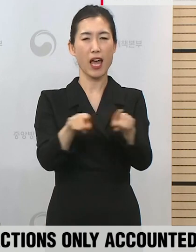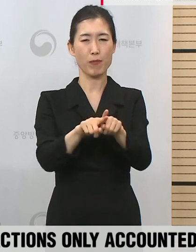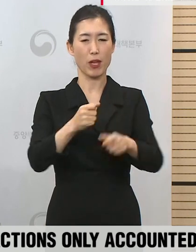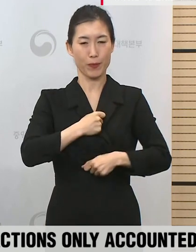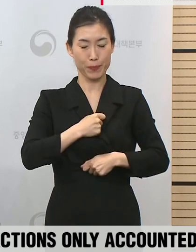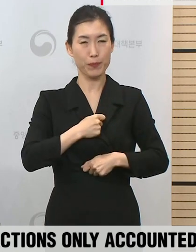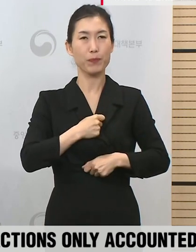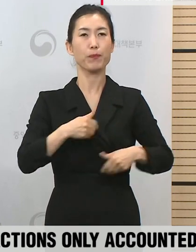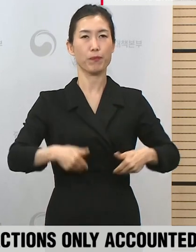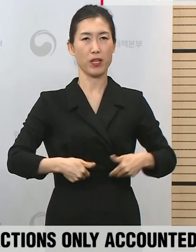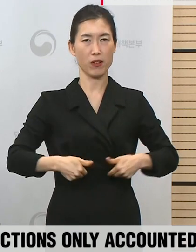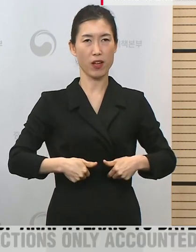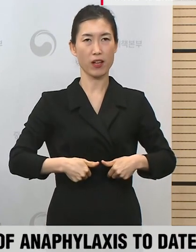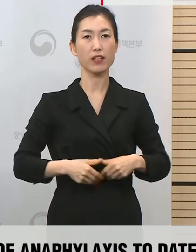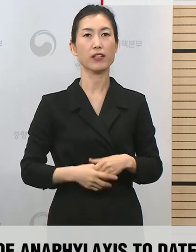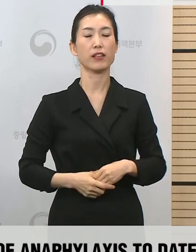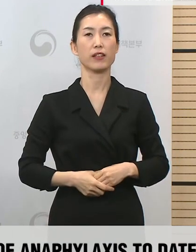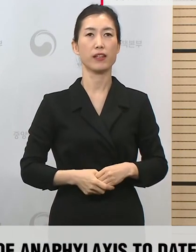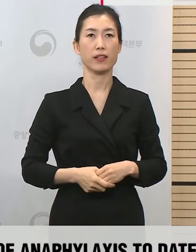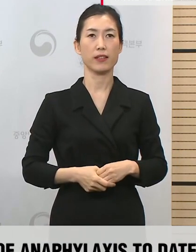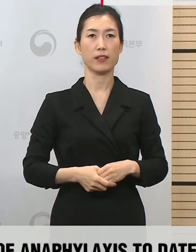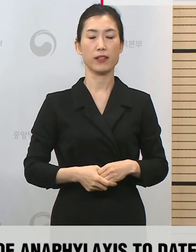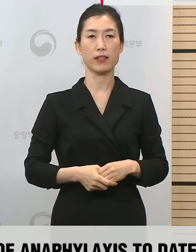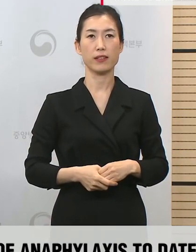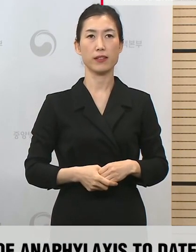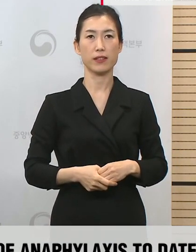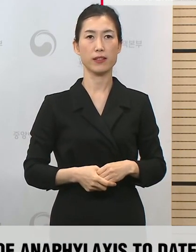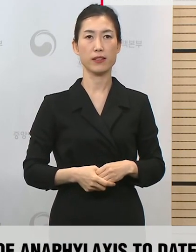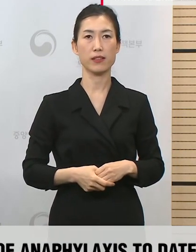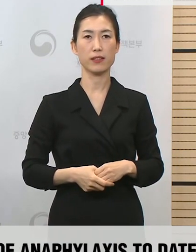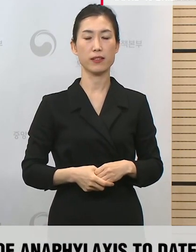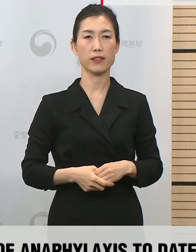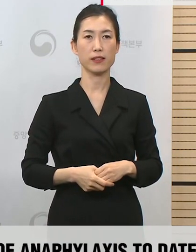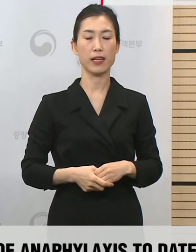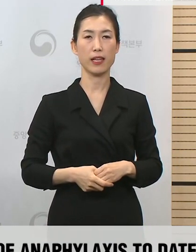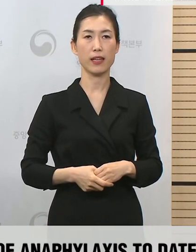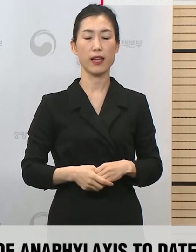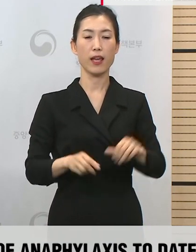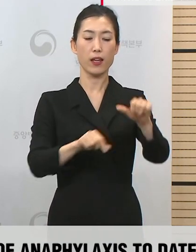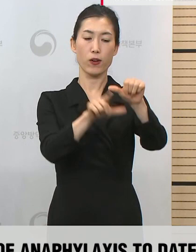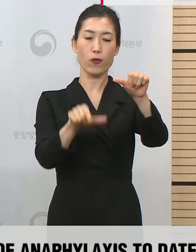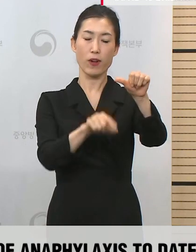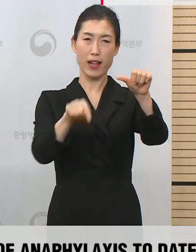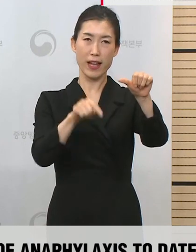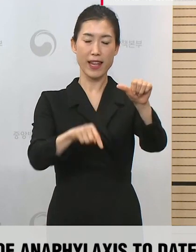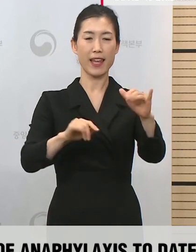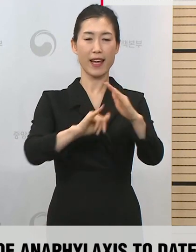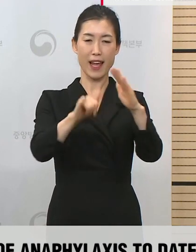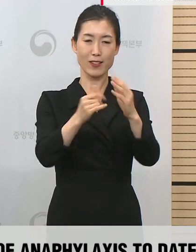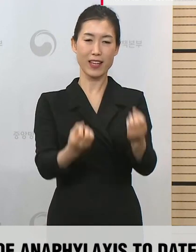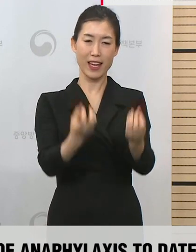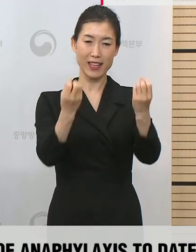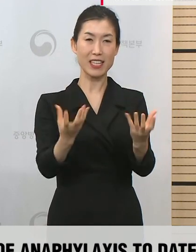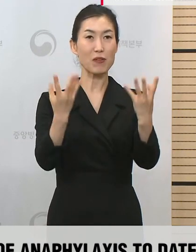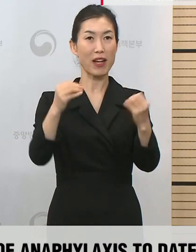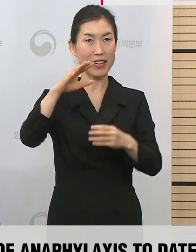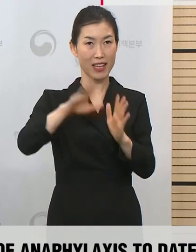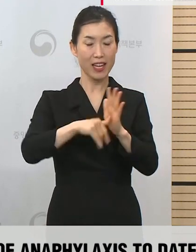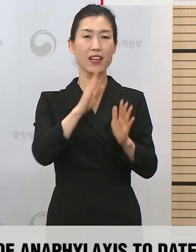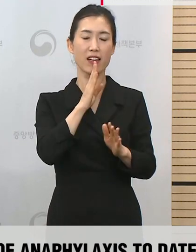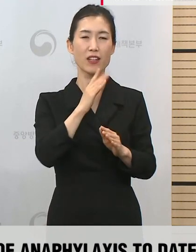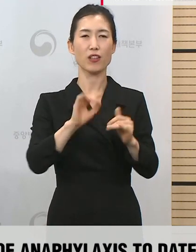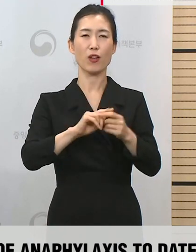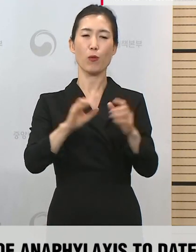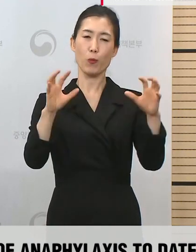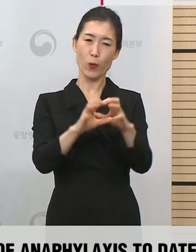you to continue to comply with the quarantine measures even after inoculation. And the May is the month of May.